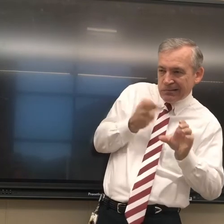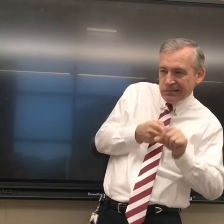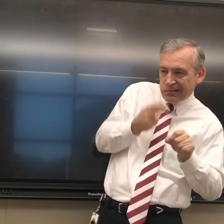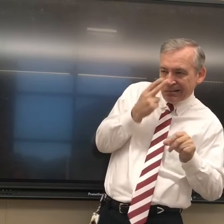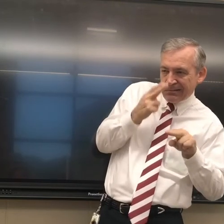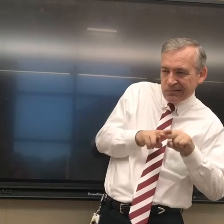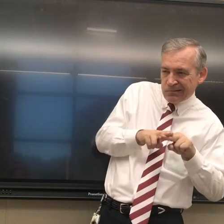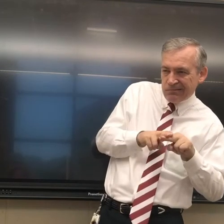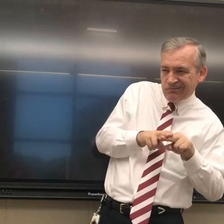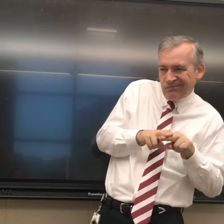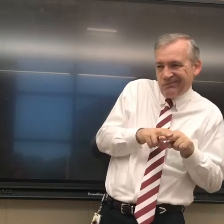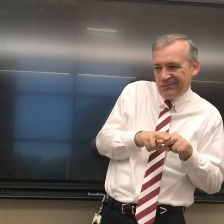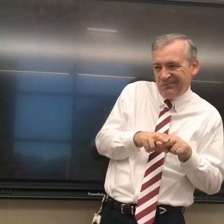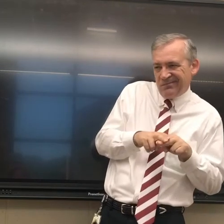silly.